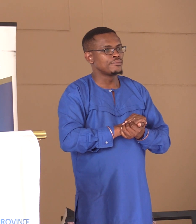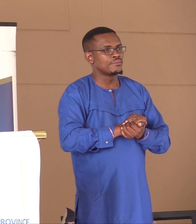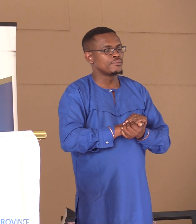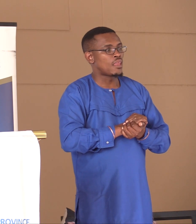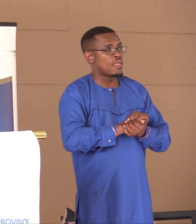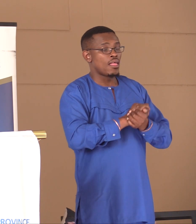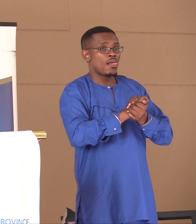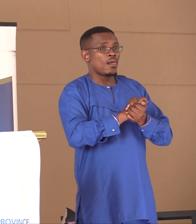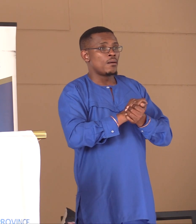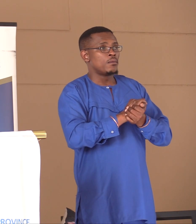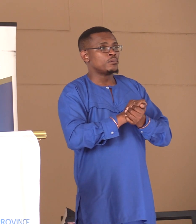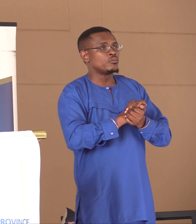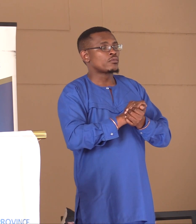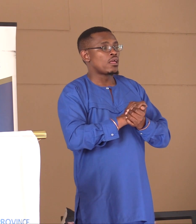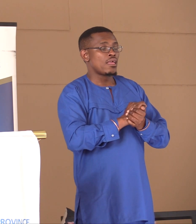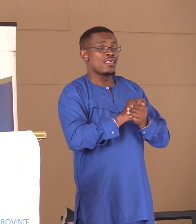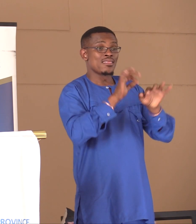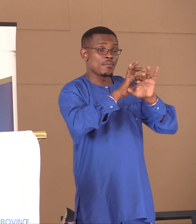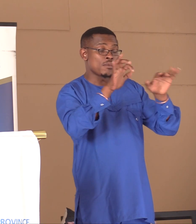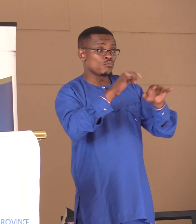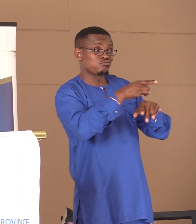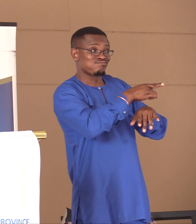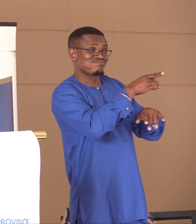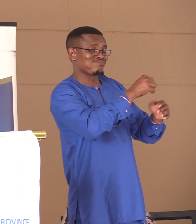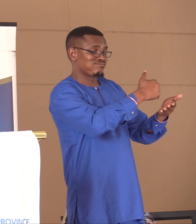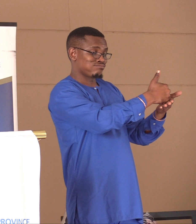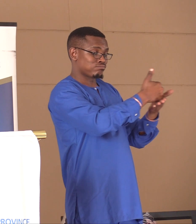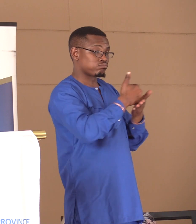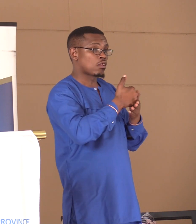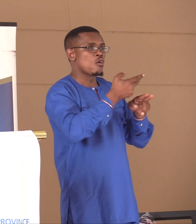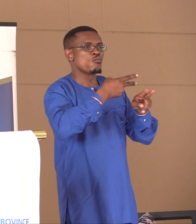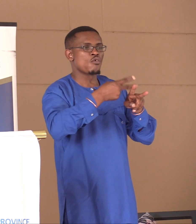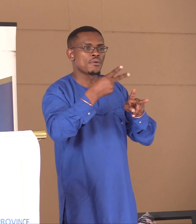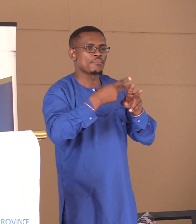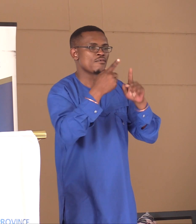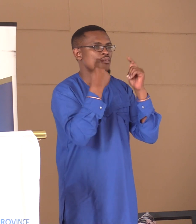the people who are helping us to prepare for this event.